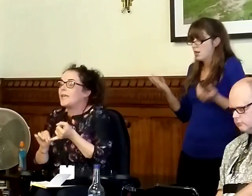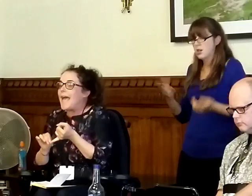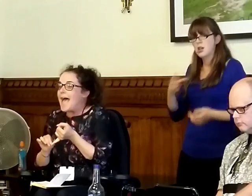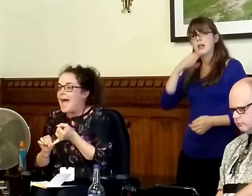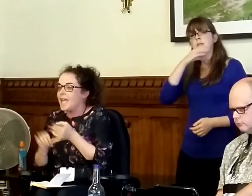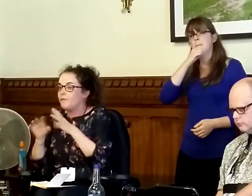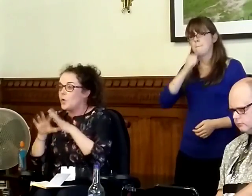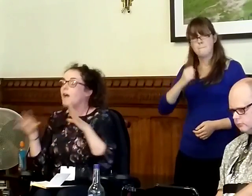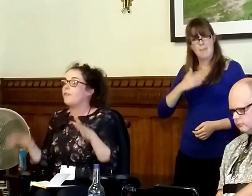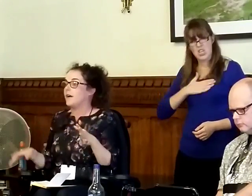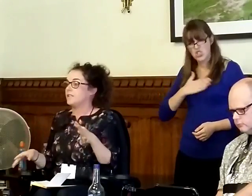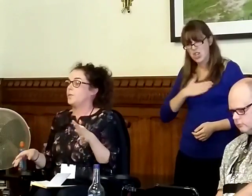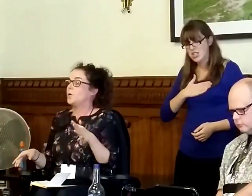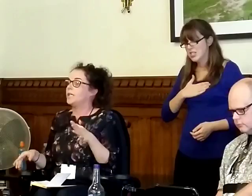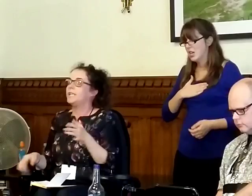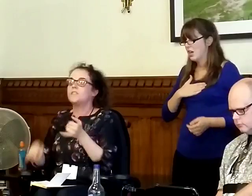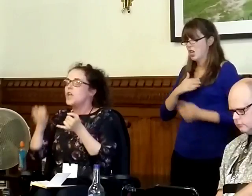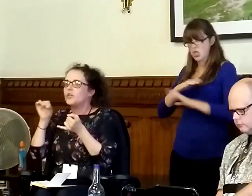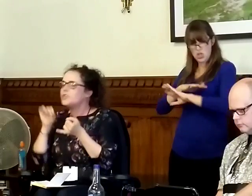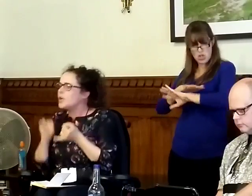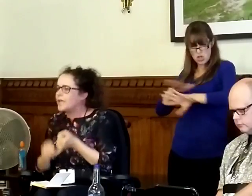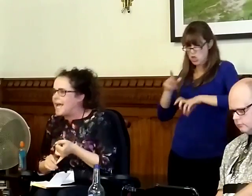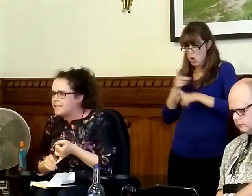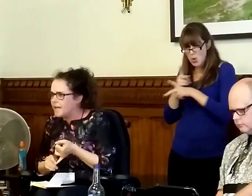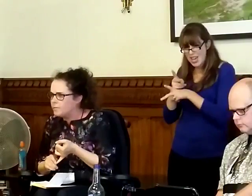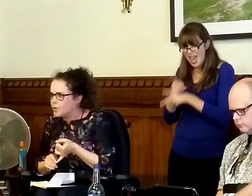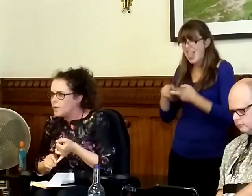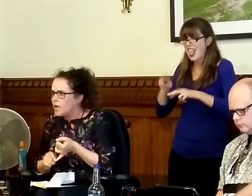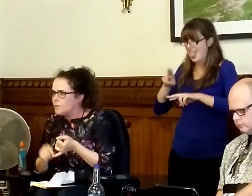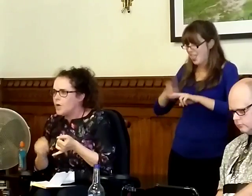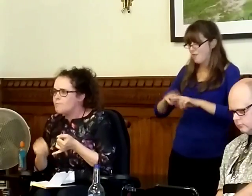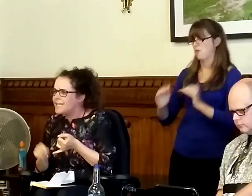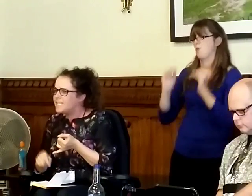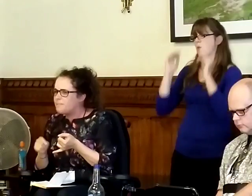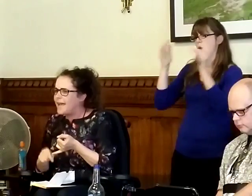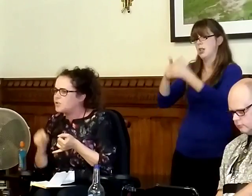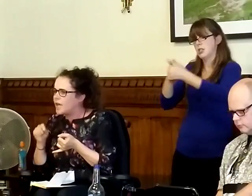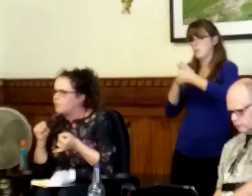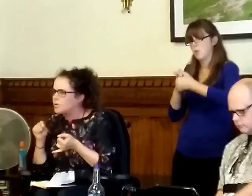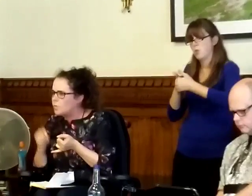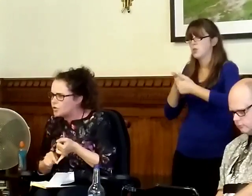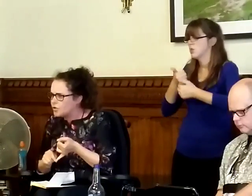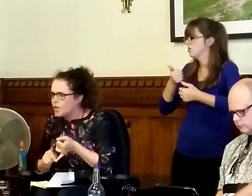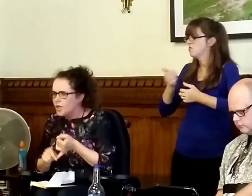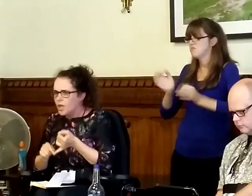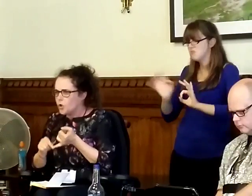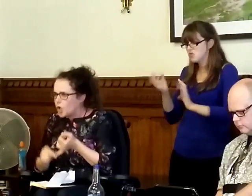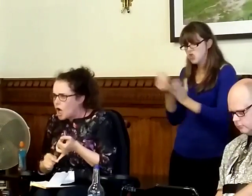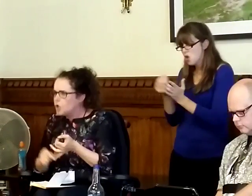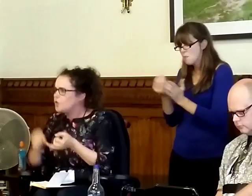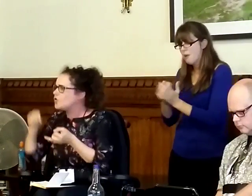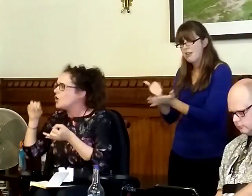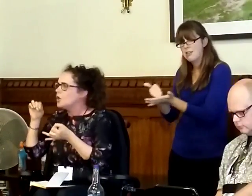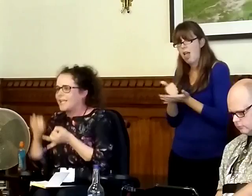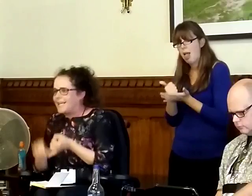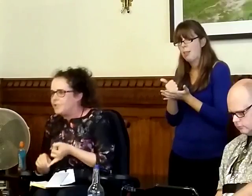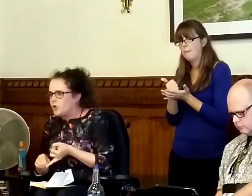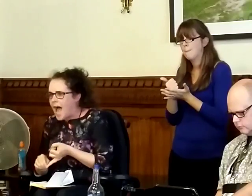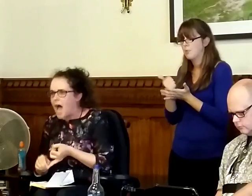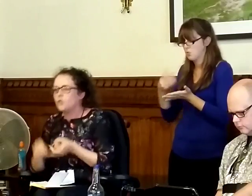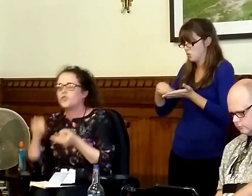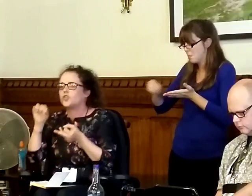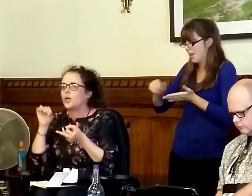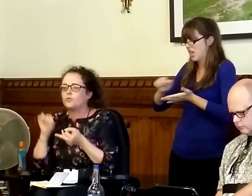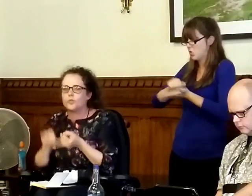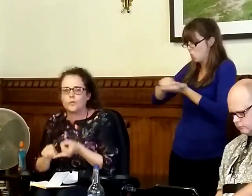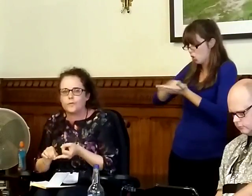there is no care. If you have high support needs, there is no care to help you, no money to pay to help you wash your clothes, to